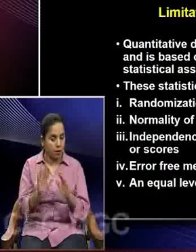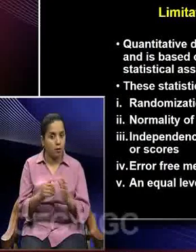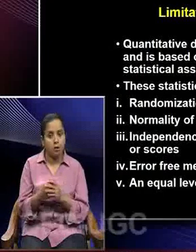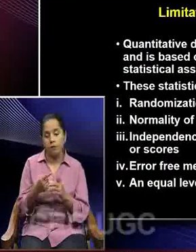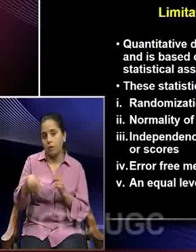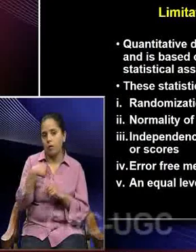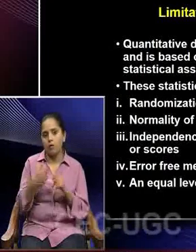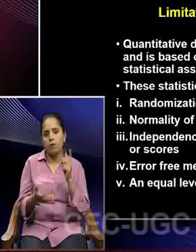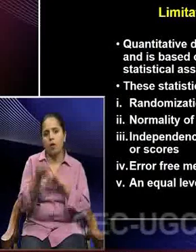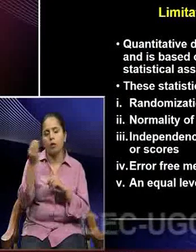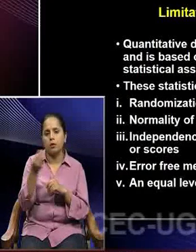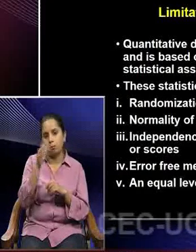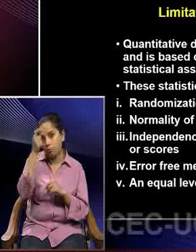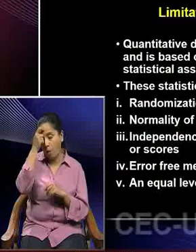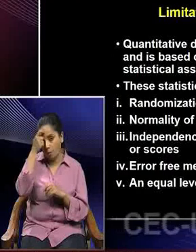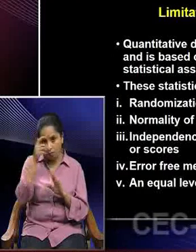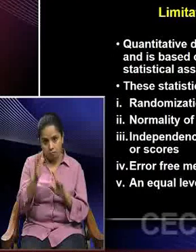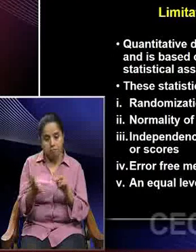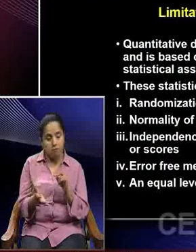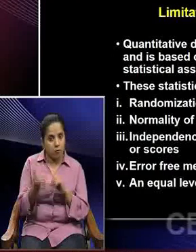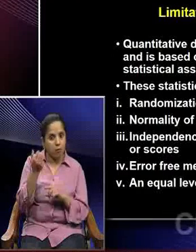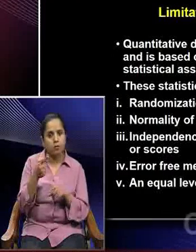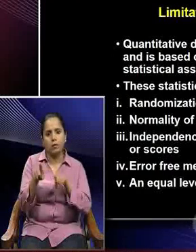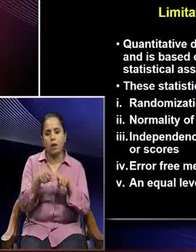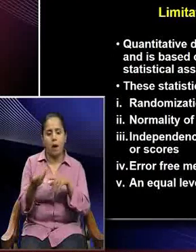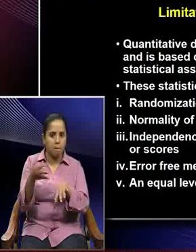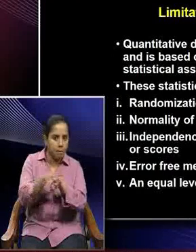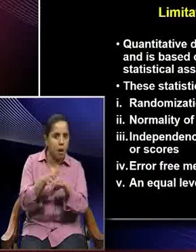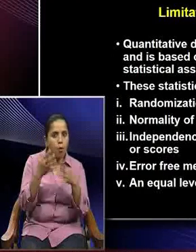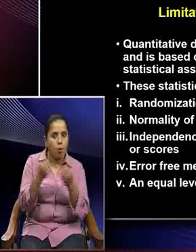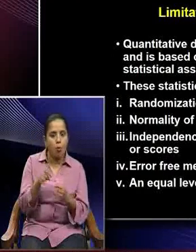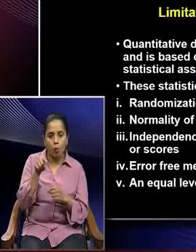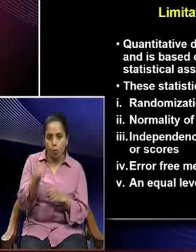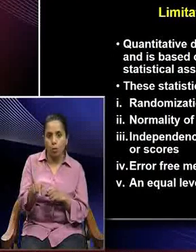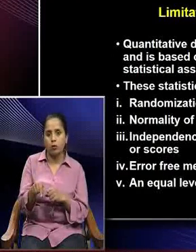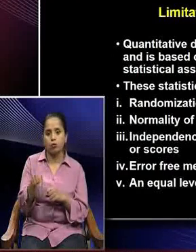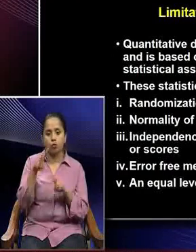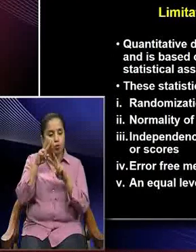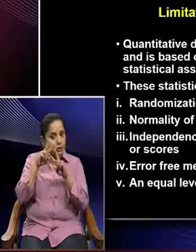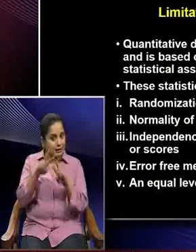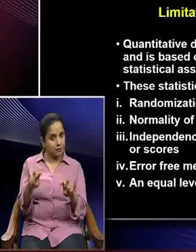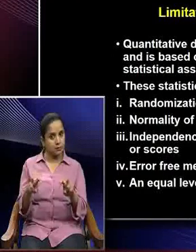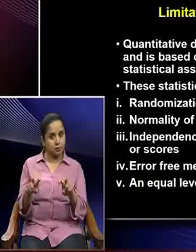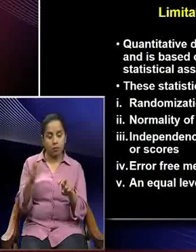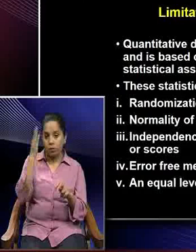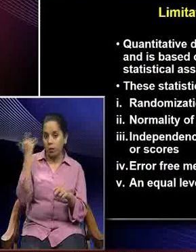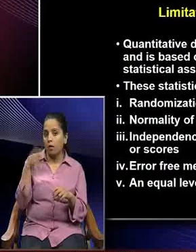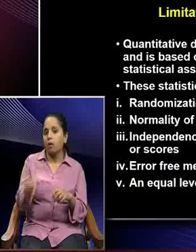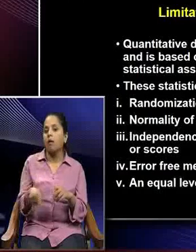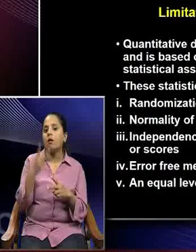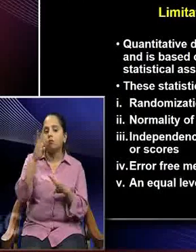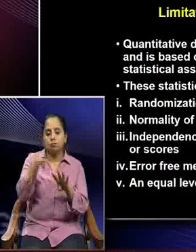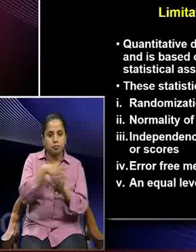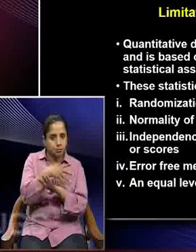will find some problems in applying this to the research, because statistical